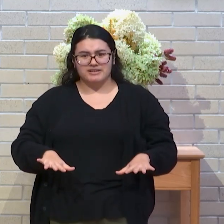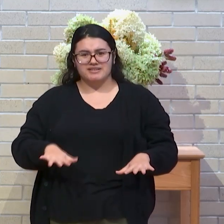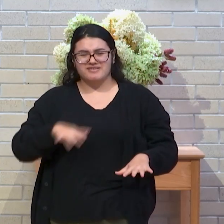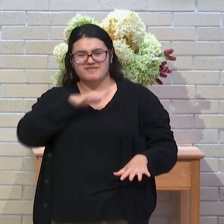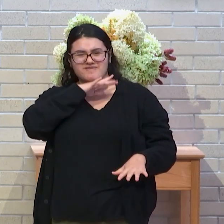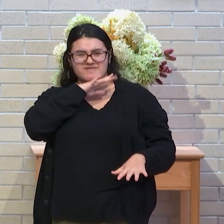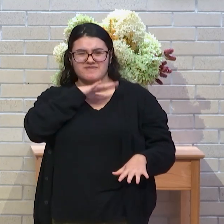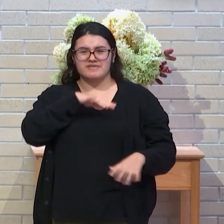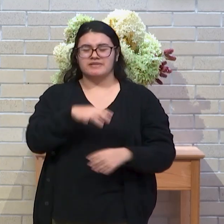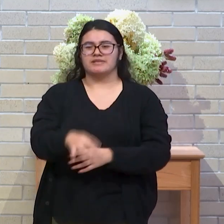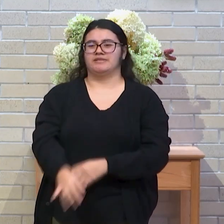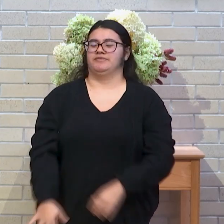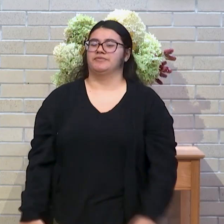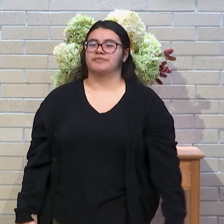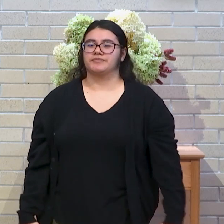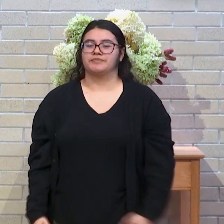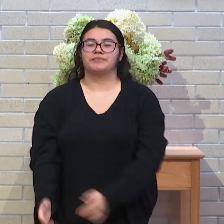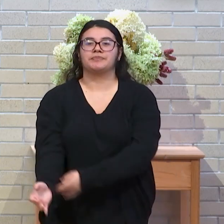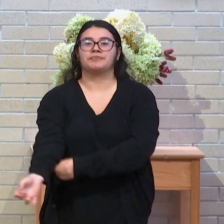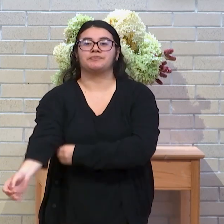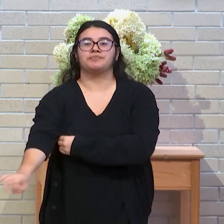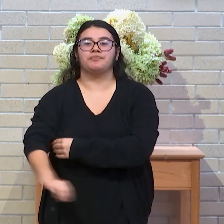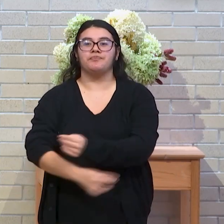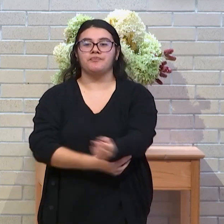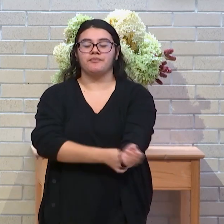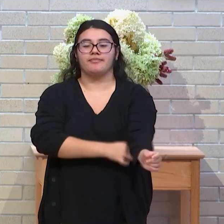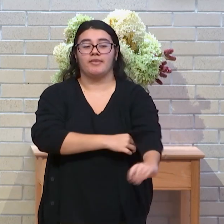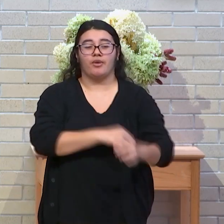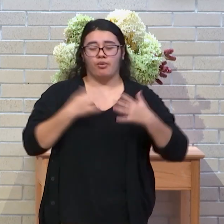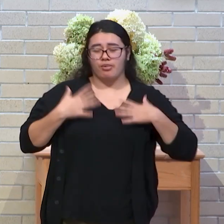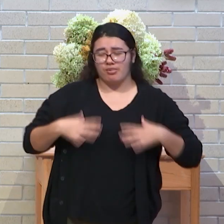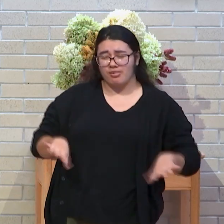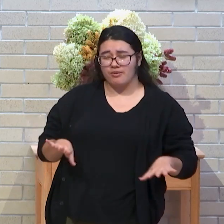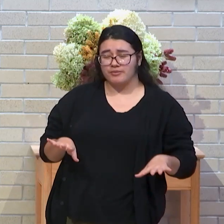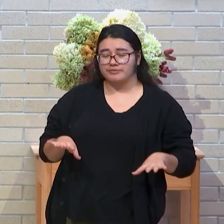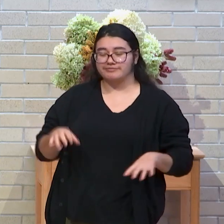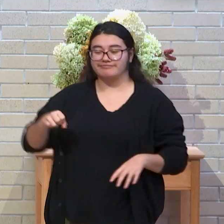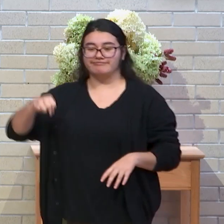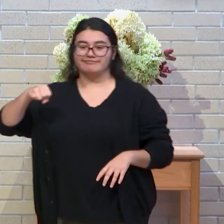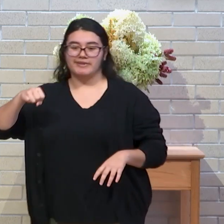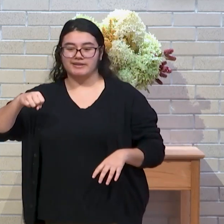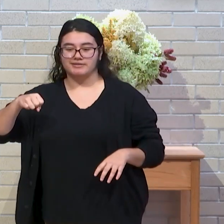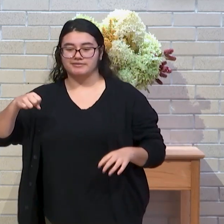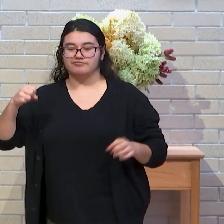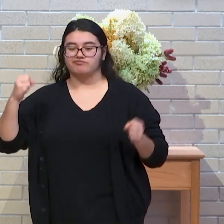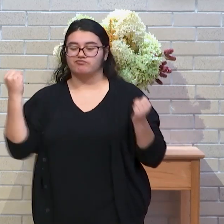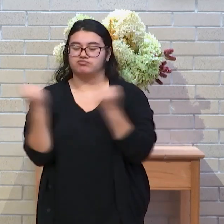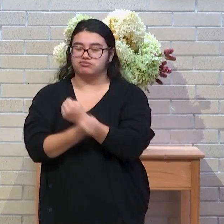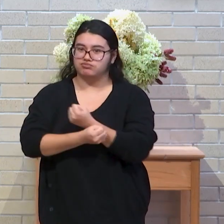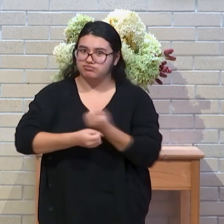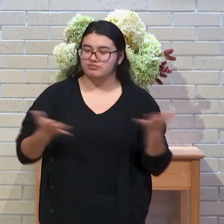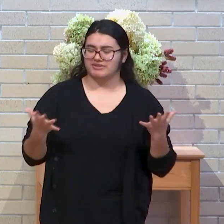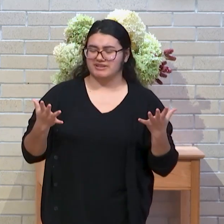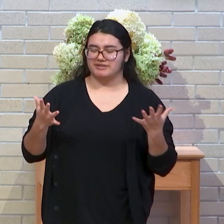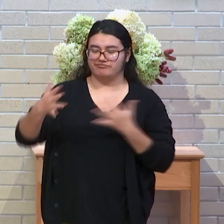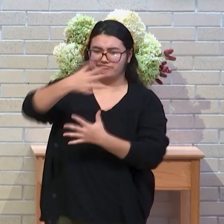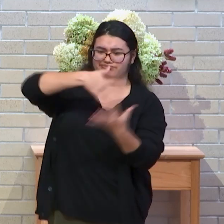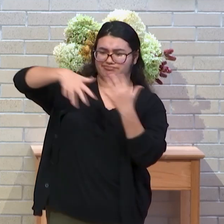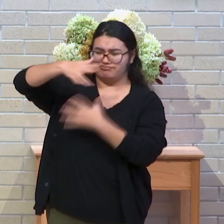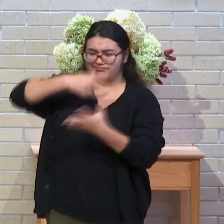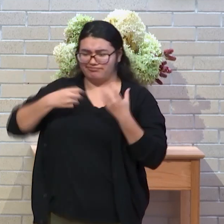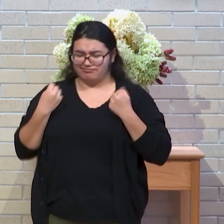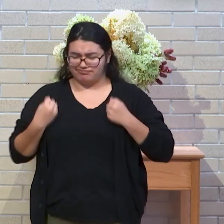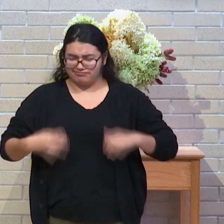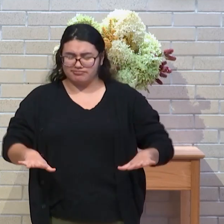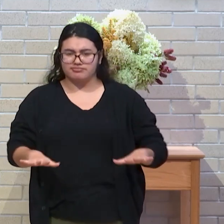the windows, and deposited it all over everything. There was not a surface left untouched. We were covered, our clothes were covered, our bags were covered. It was so